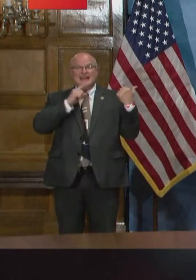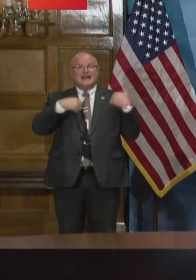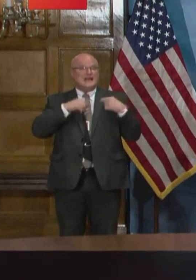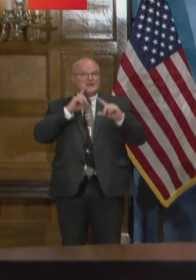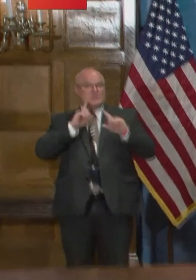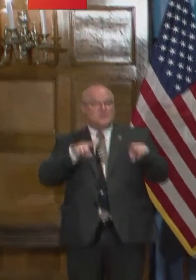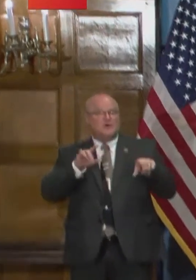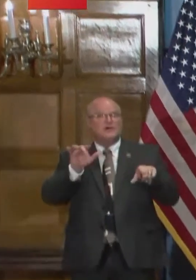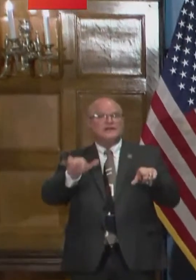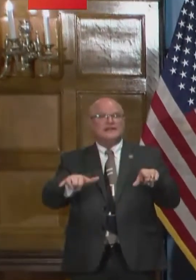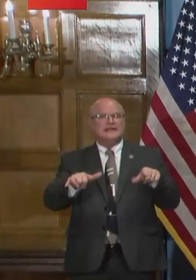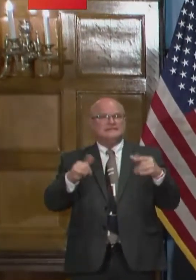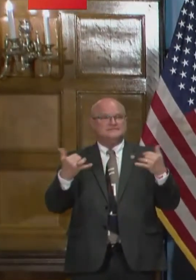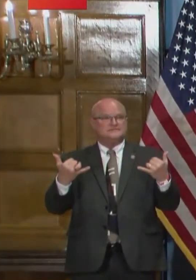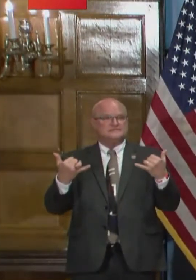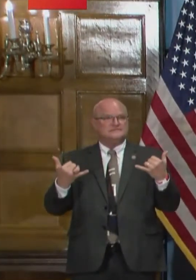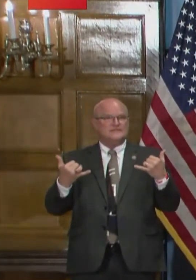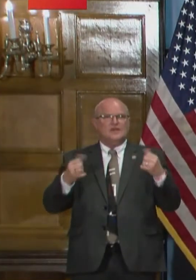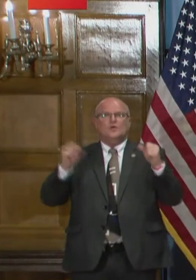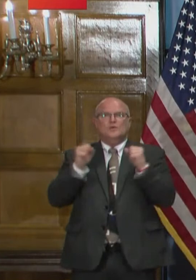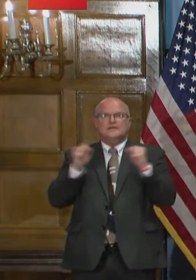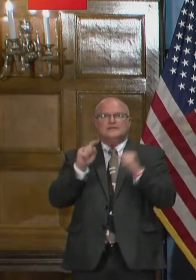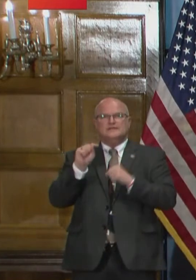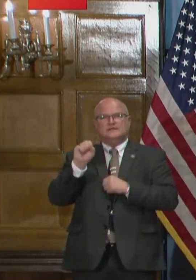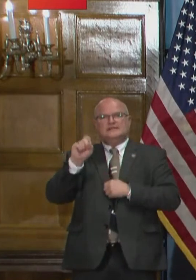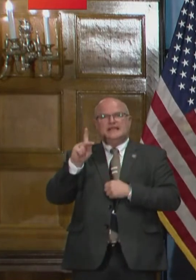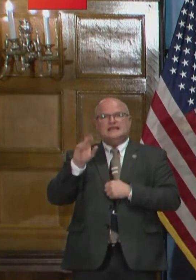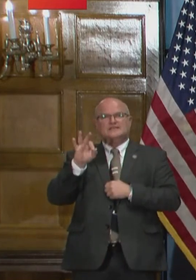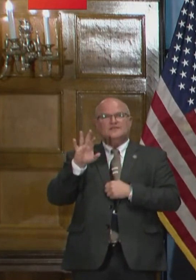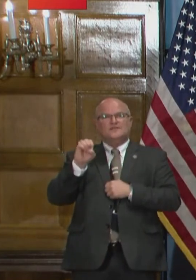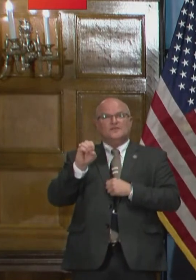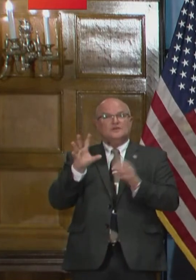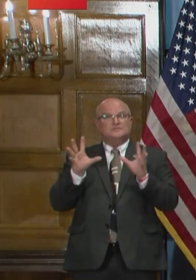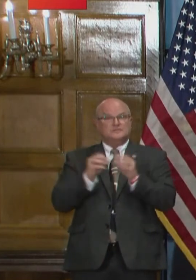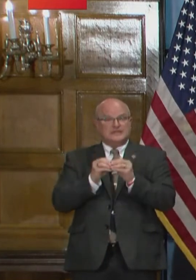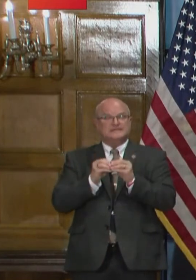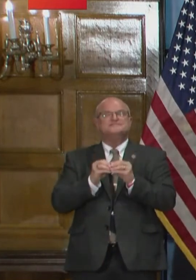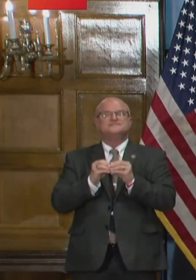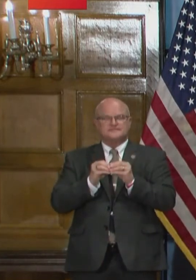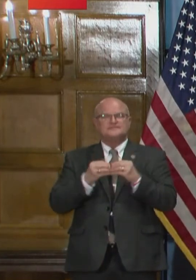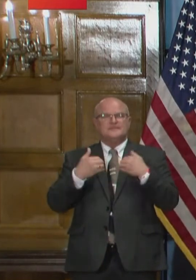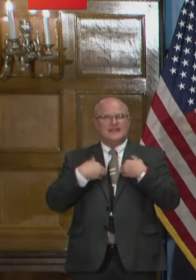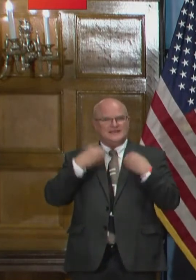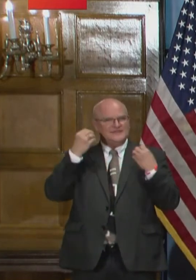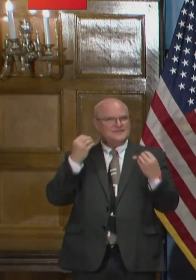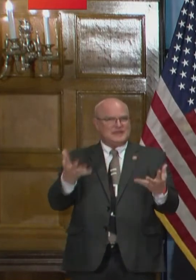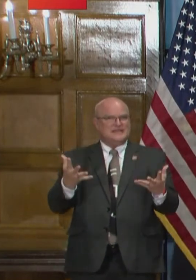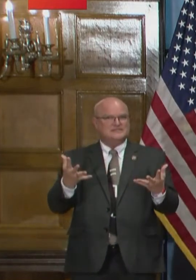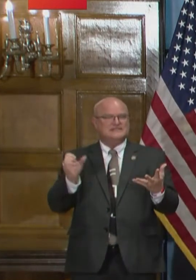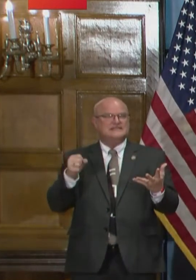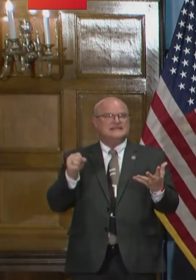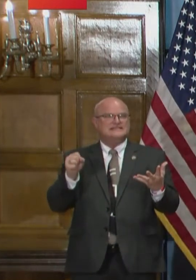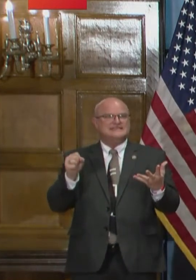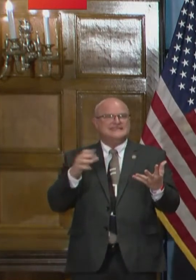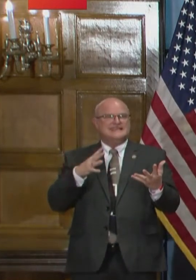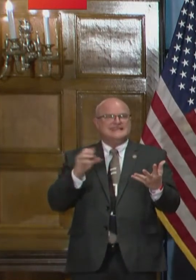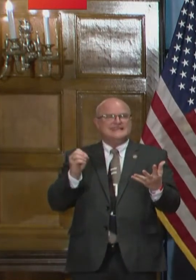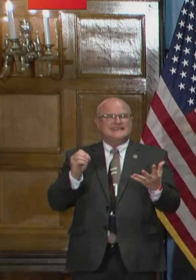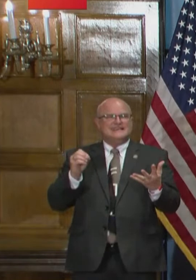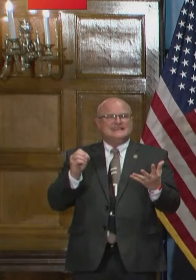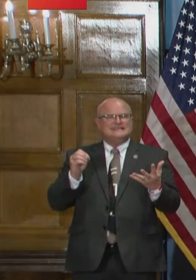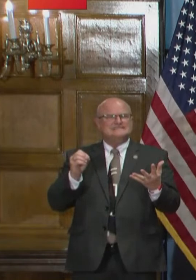report on that in today's Winter Task Force meeting, and so we do have that information, and